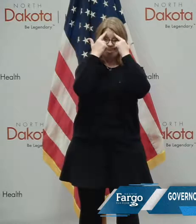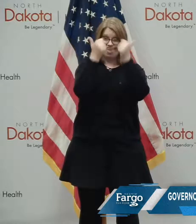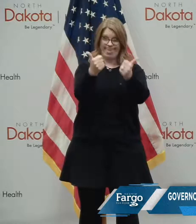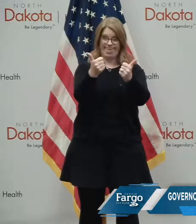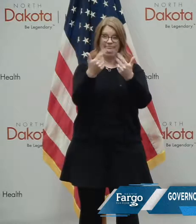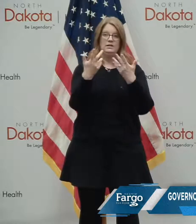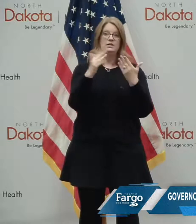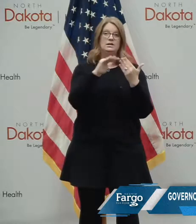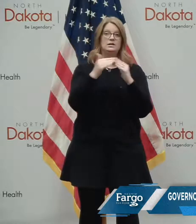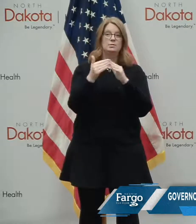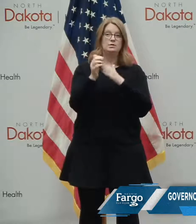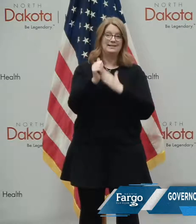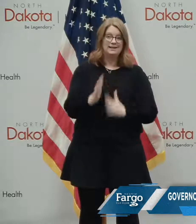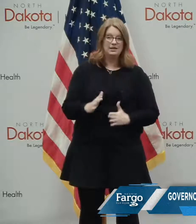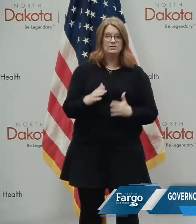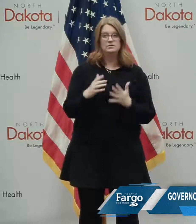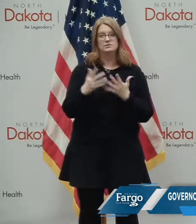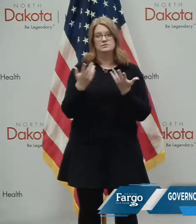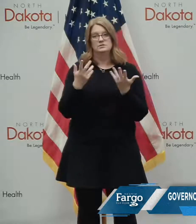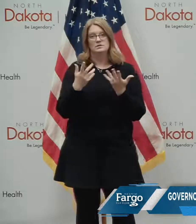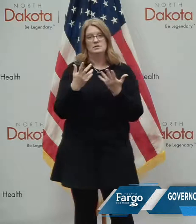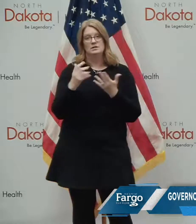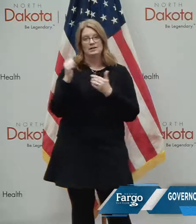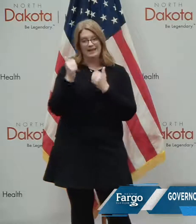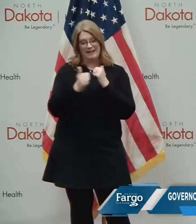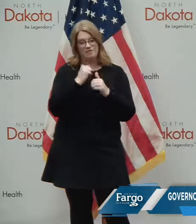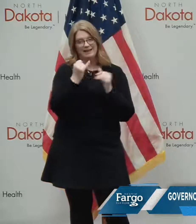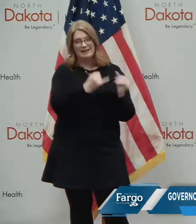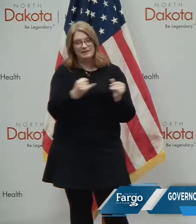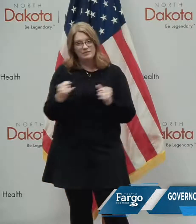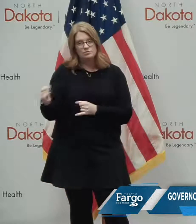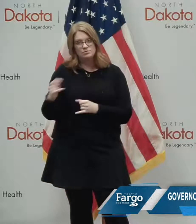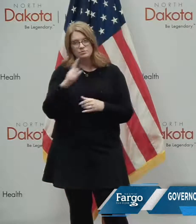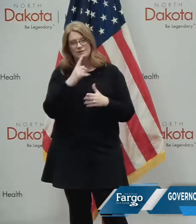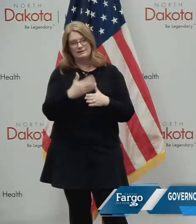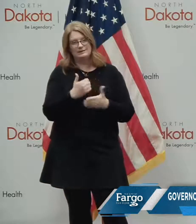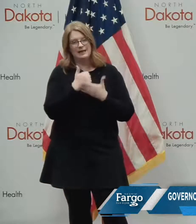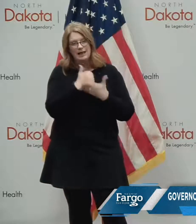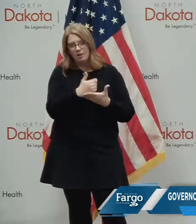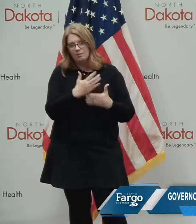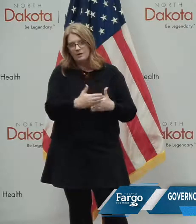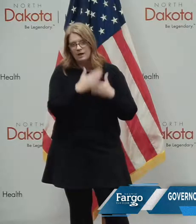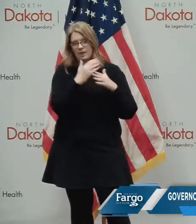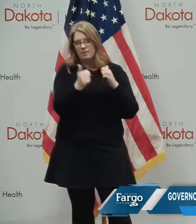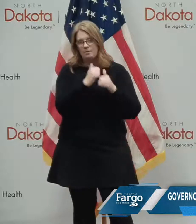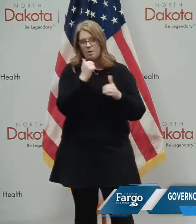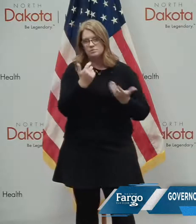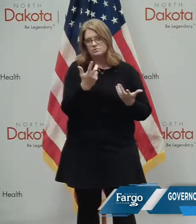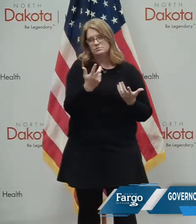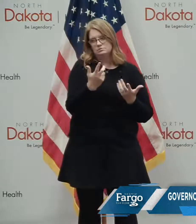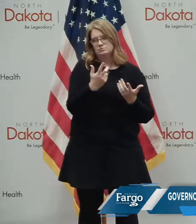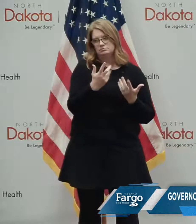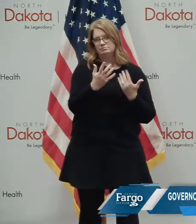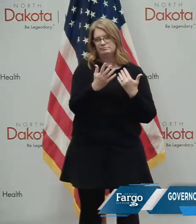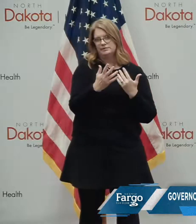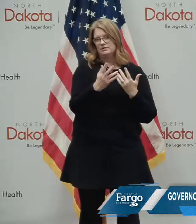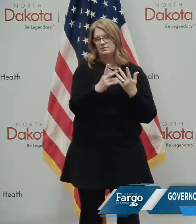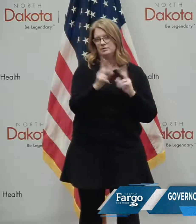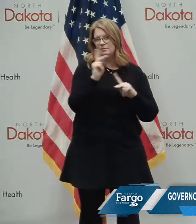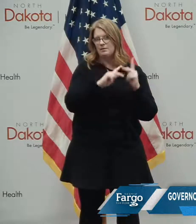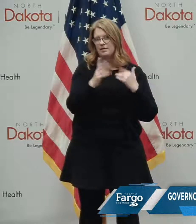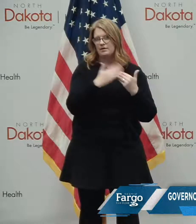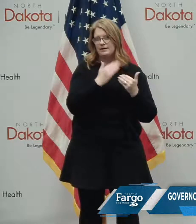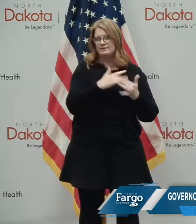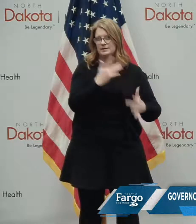leaders. It's up to every individual to do their part to help protect the most vulnerable. We're going to do everything we can from the state standpoint